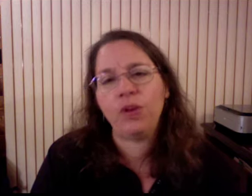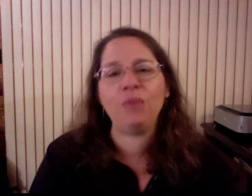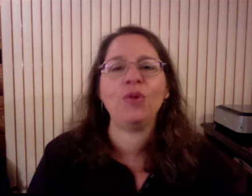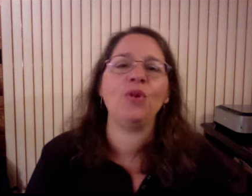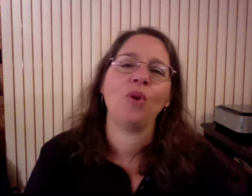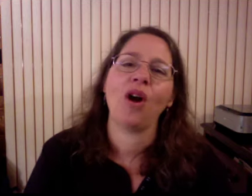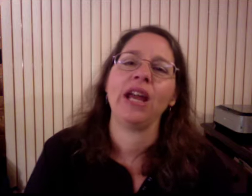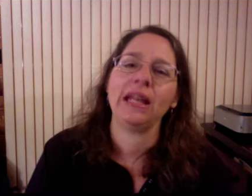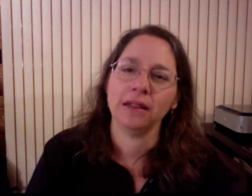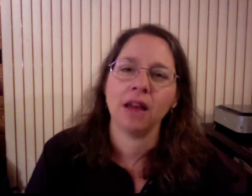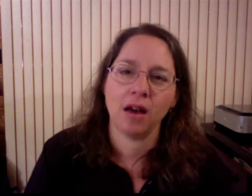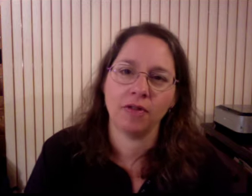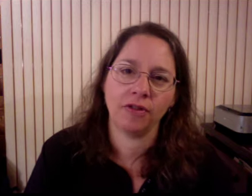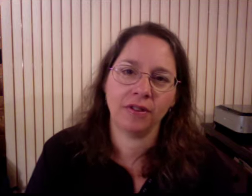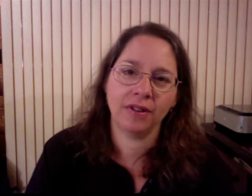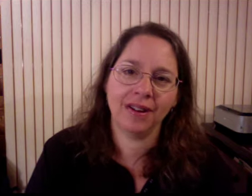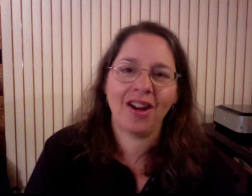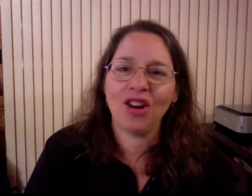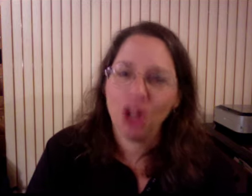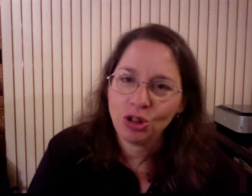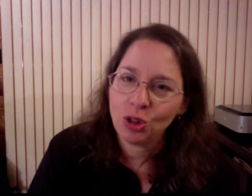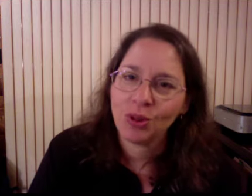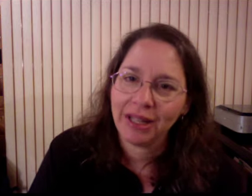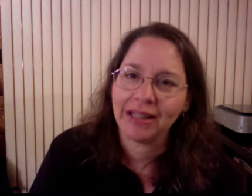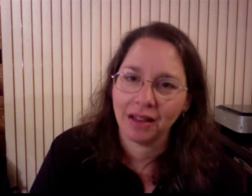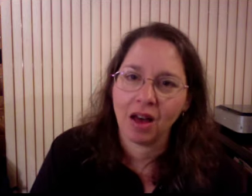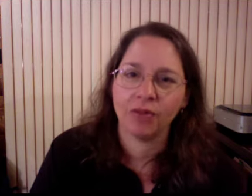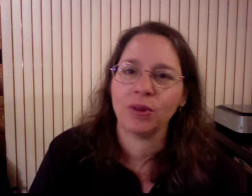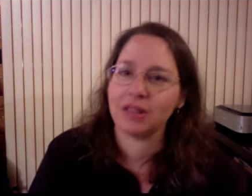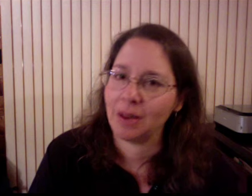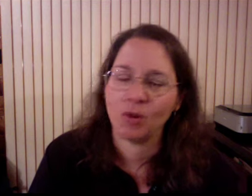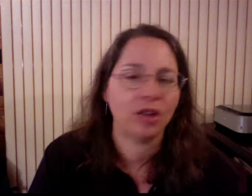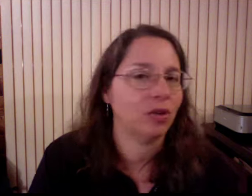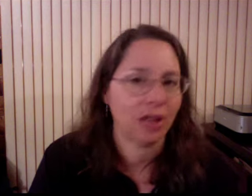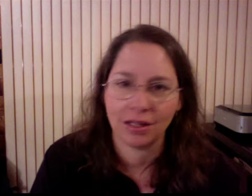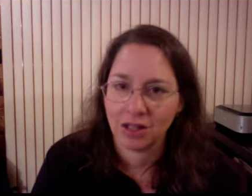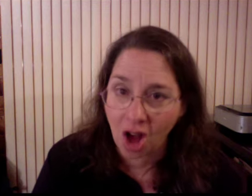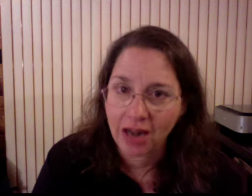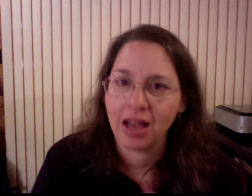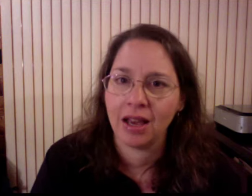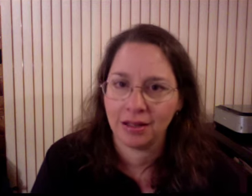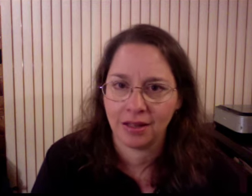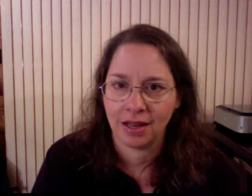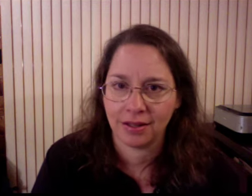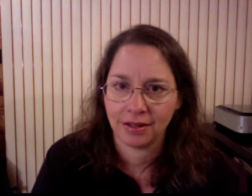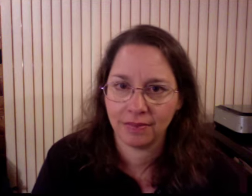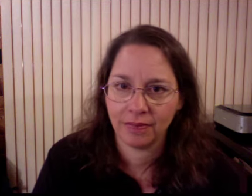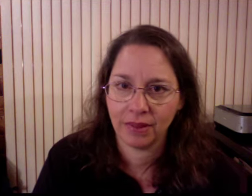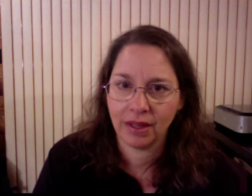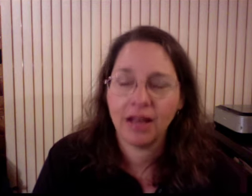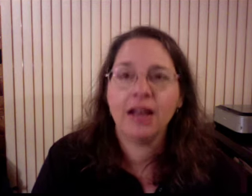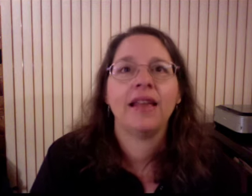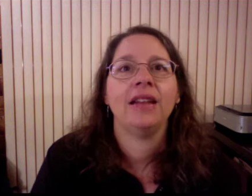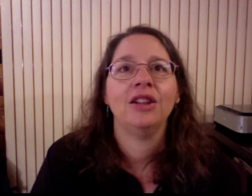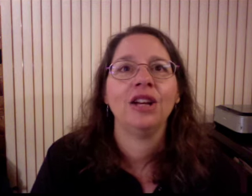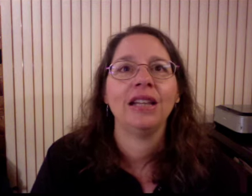People who are in love are usually in love with someone who does not exist. They look at the